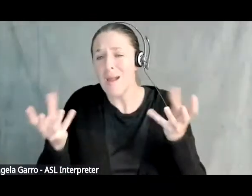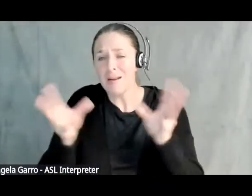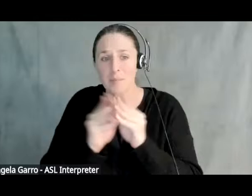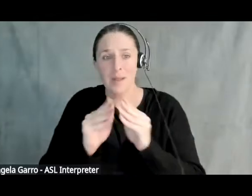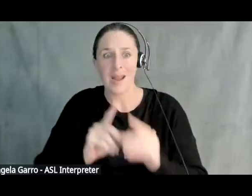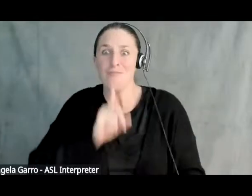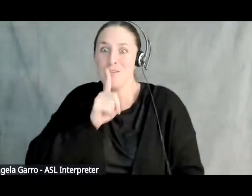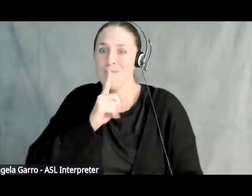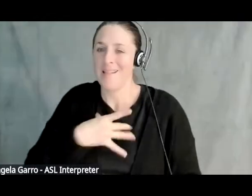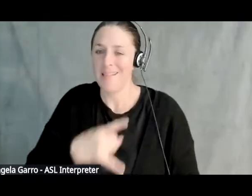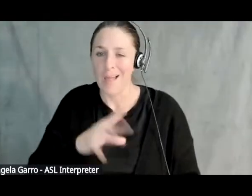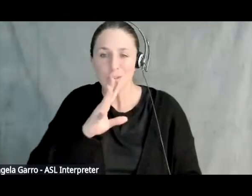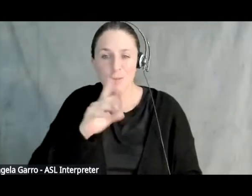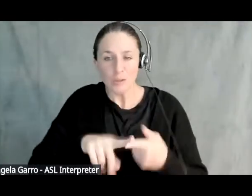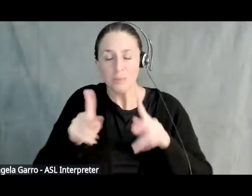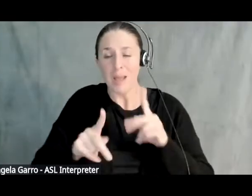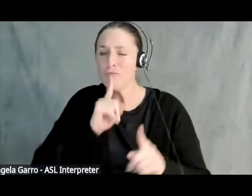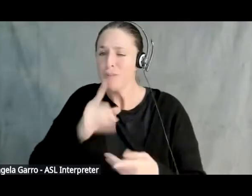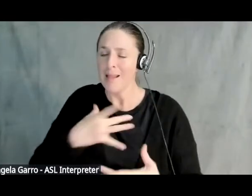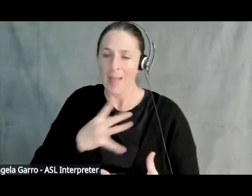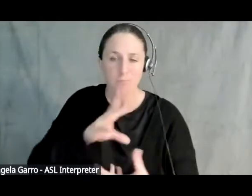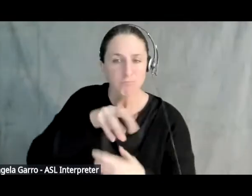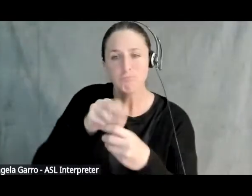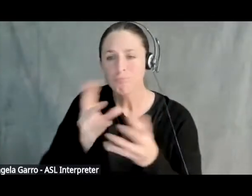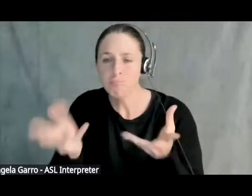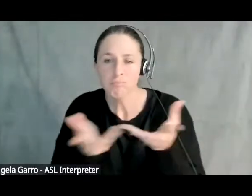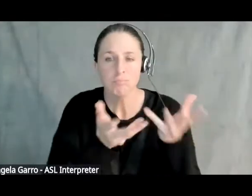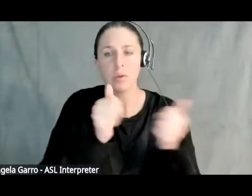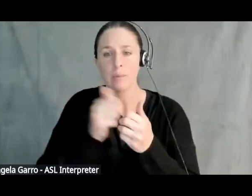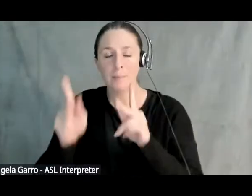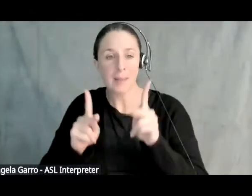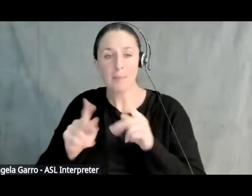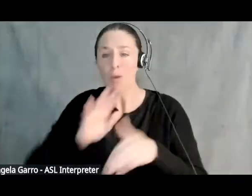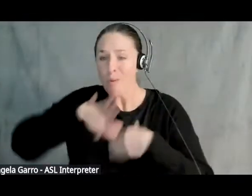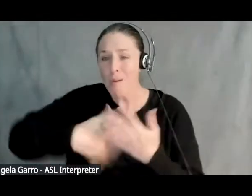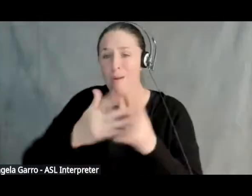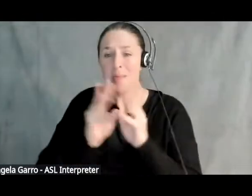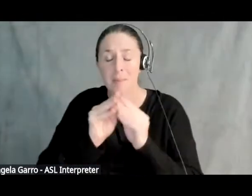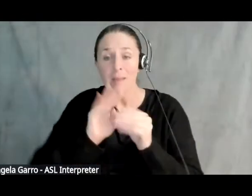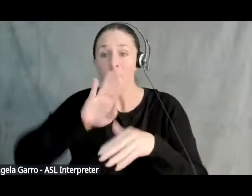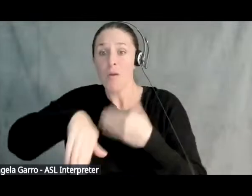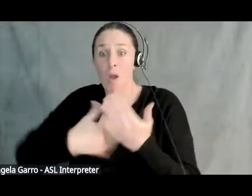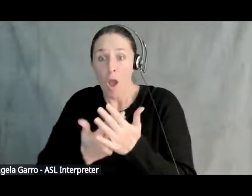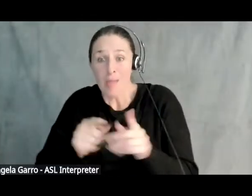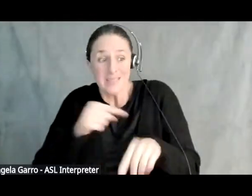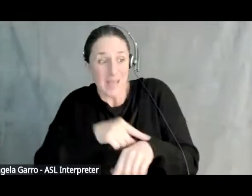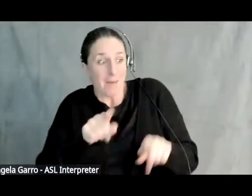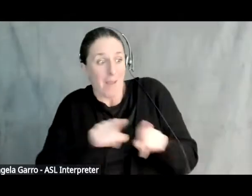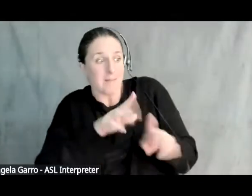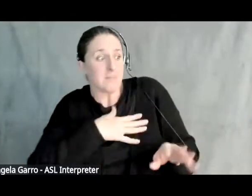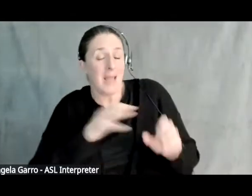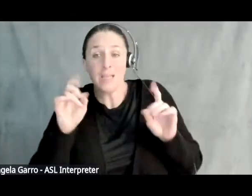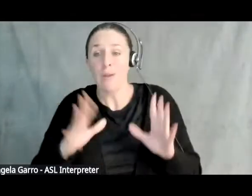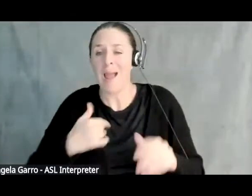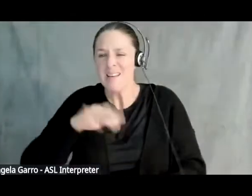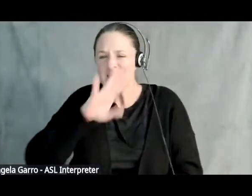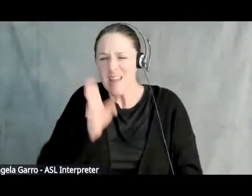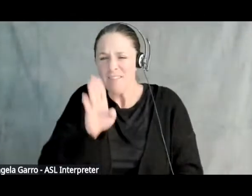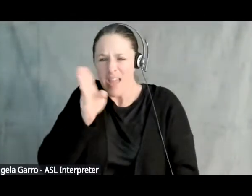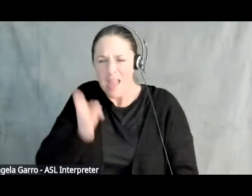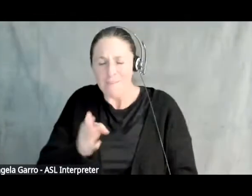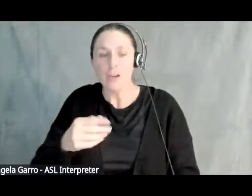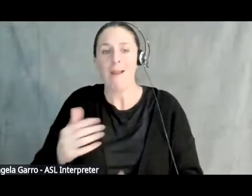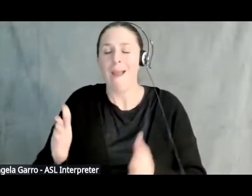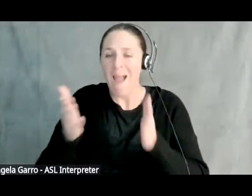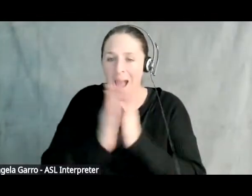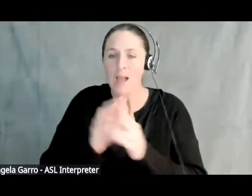talking to people. I really like engaging with people. In all of those meetings, in all of my time as an educator, I have never, ever been asked or encouraged